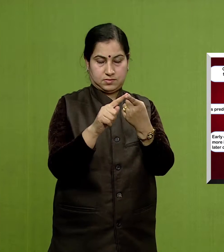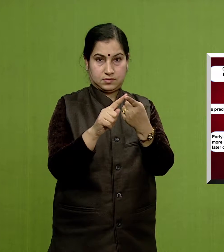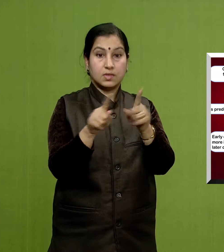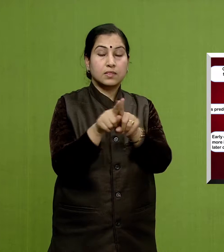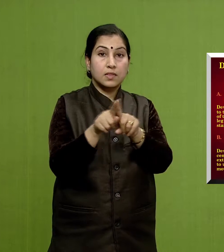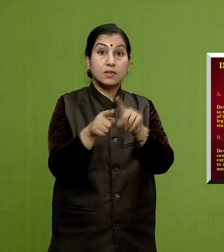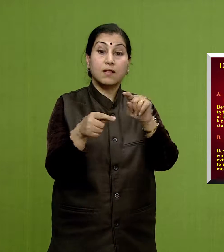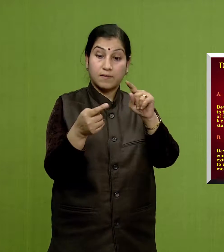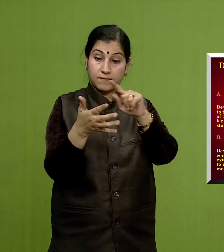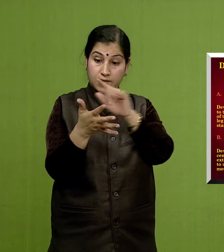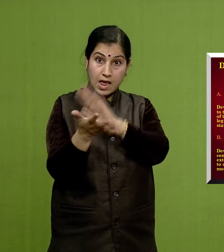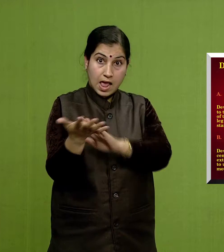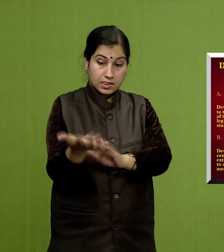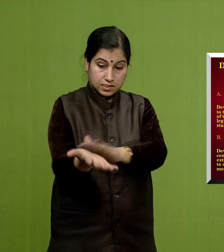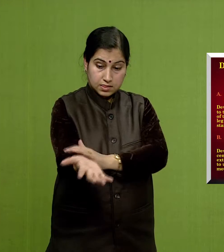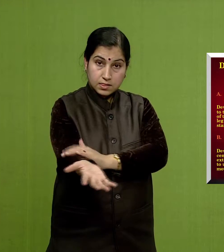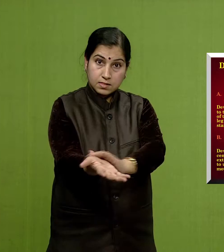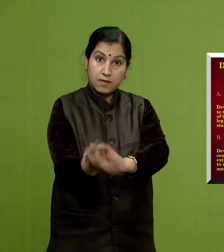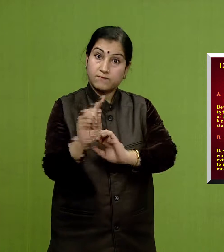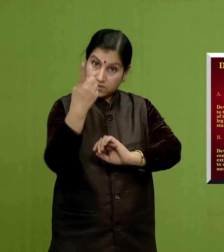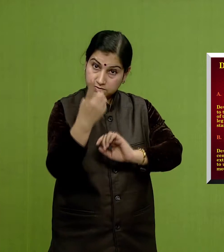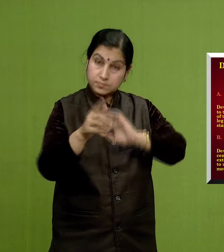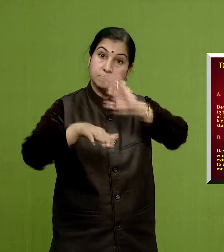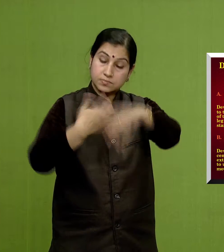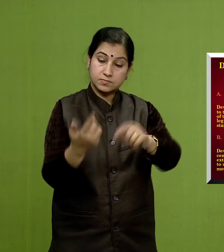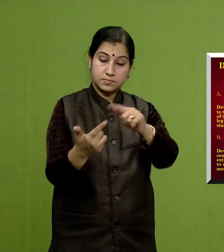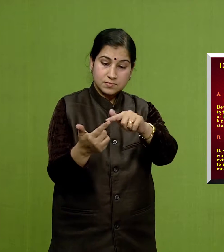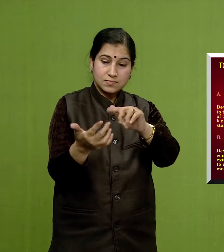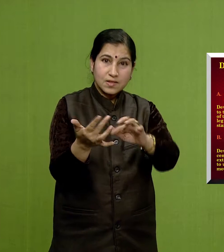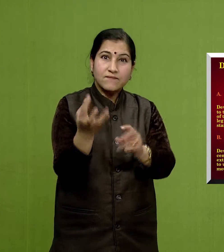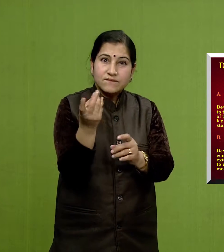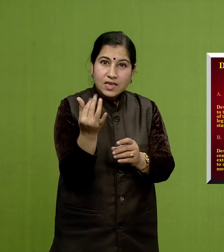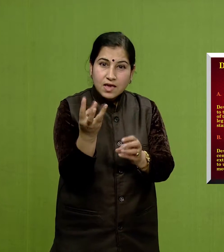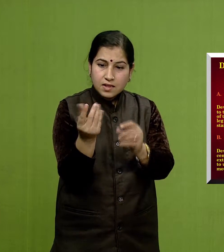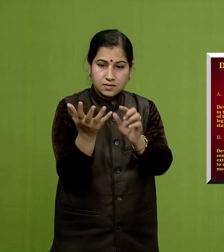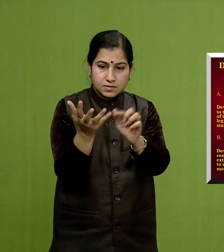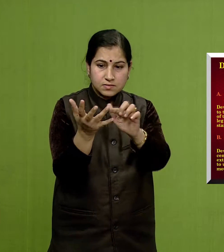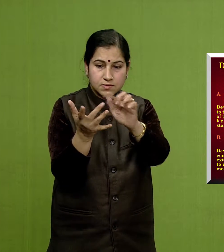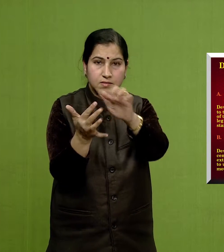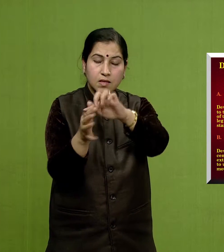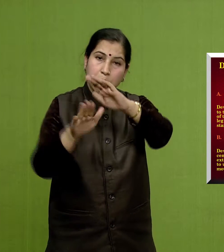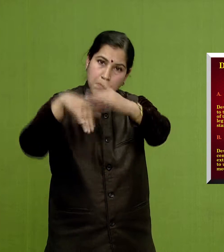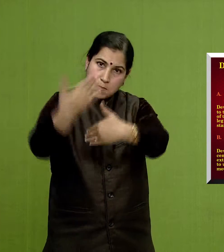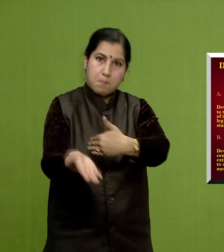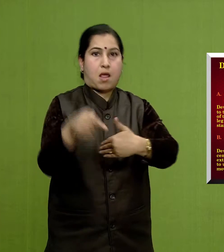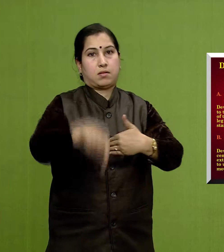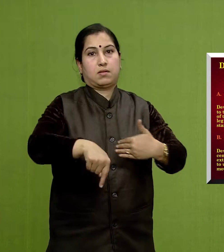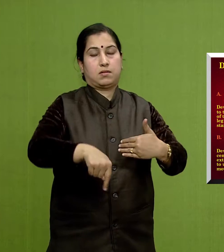use her hands before she could control the movement of her fingers.